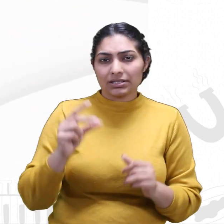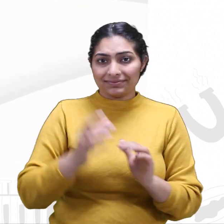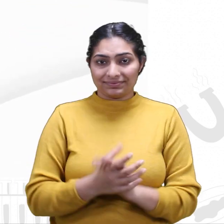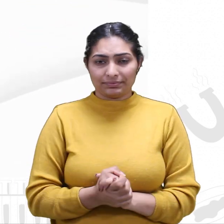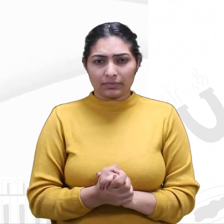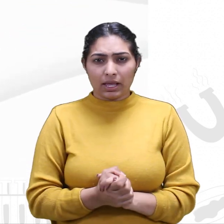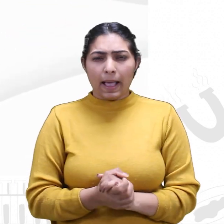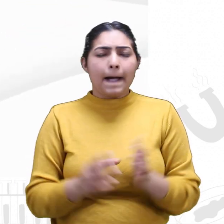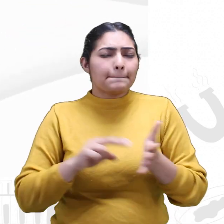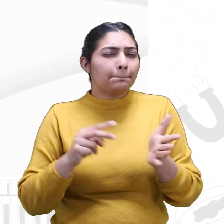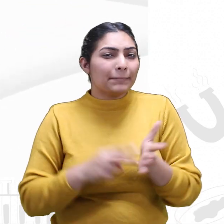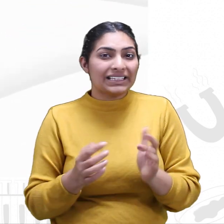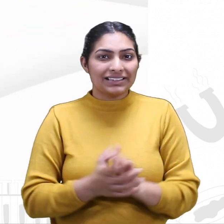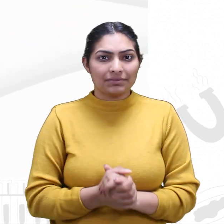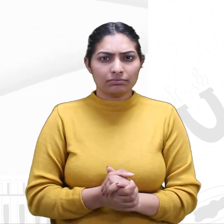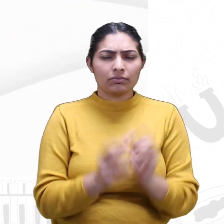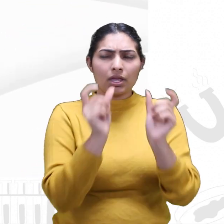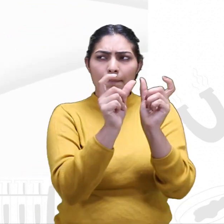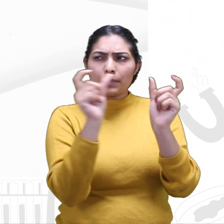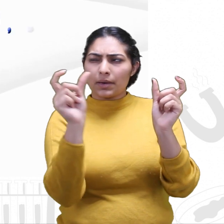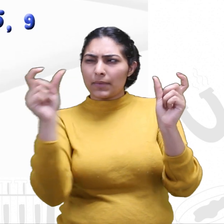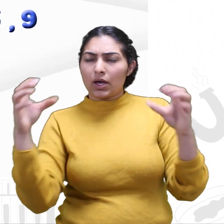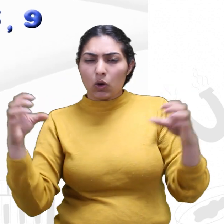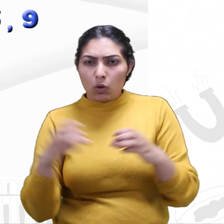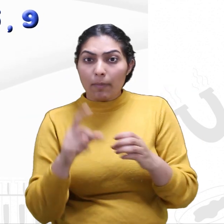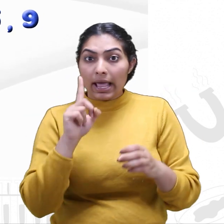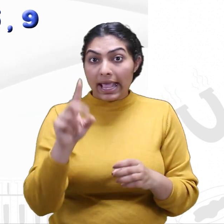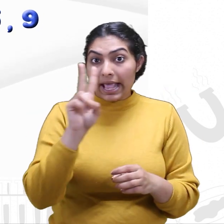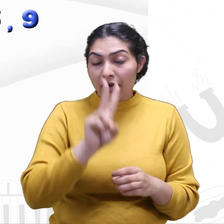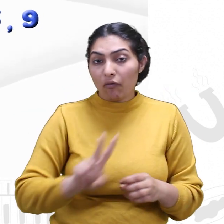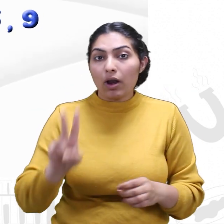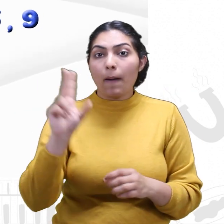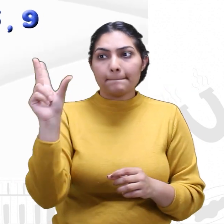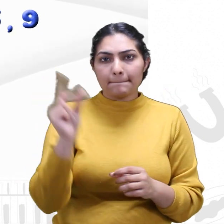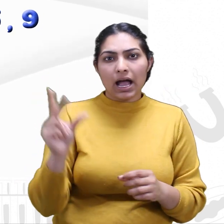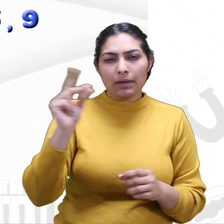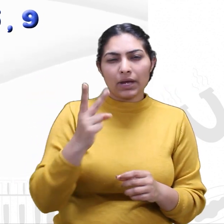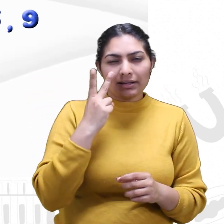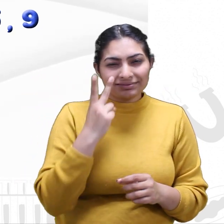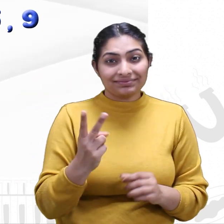Mode. The mode is the value that appears most frequently in a data set.